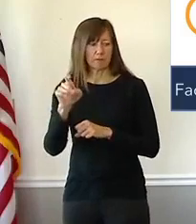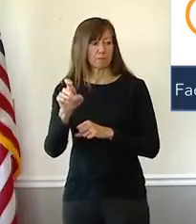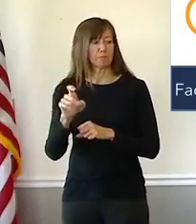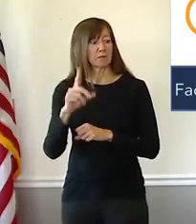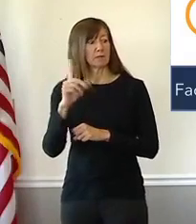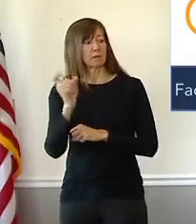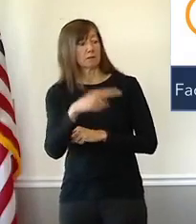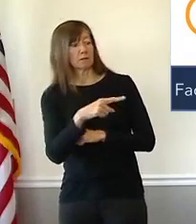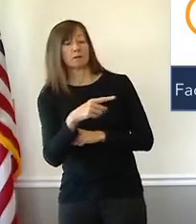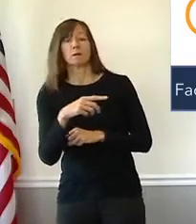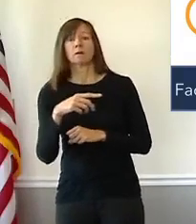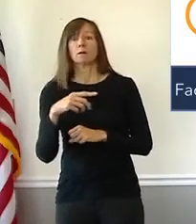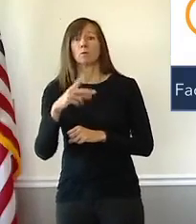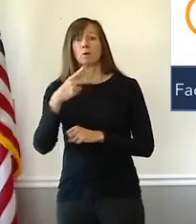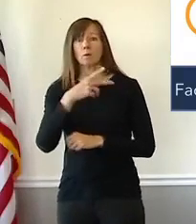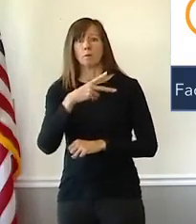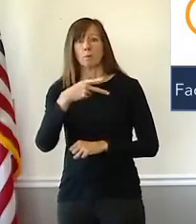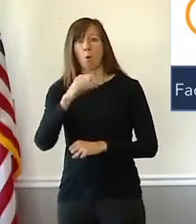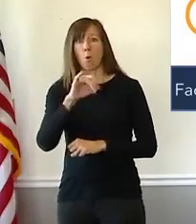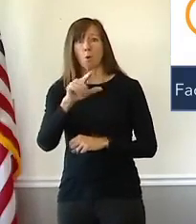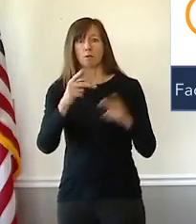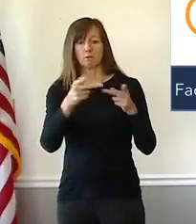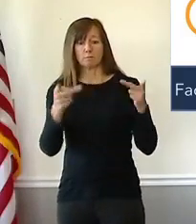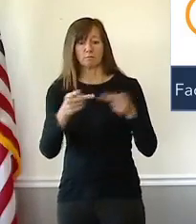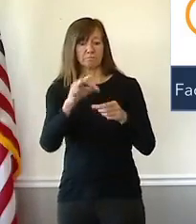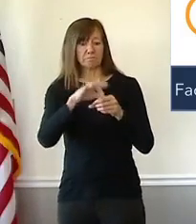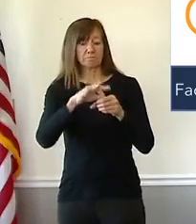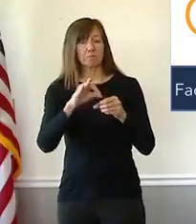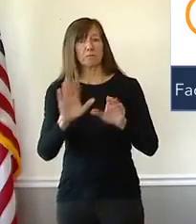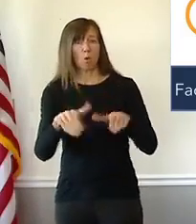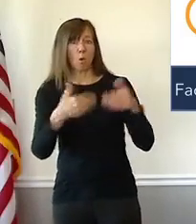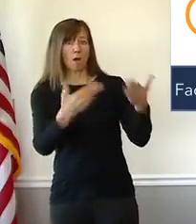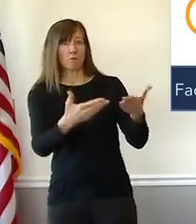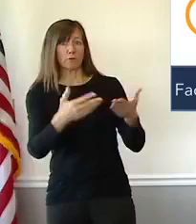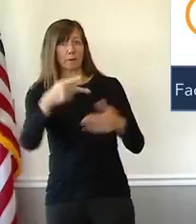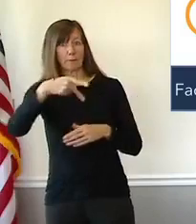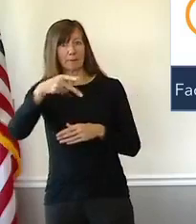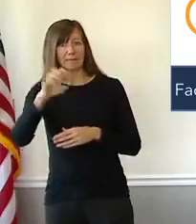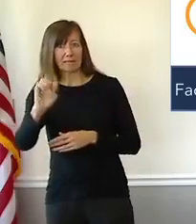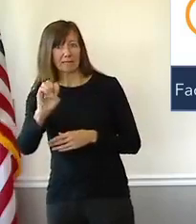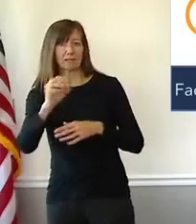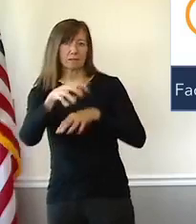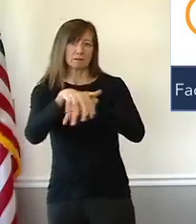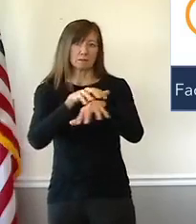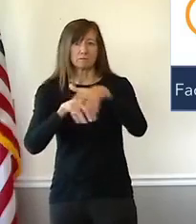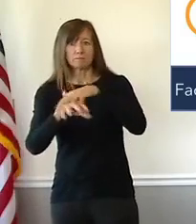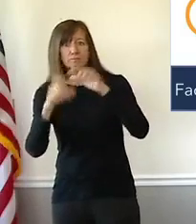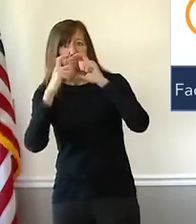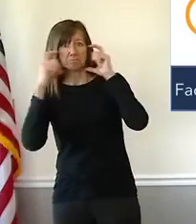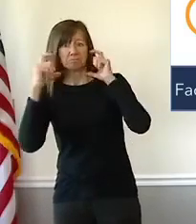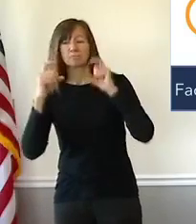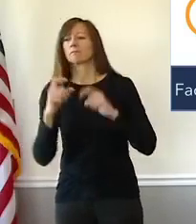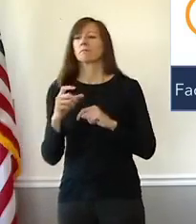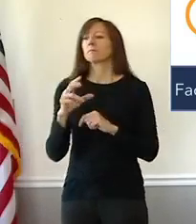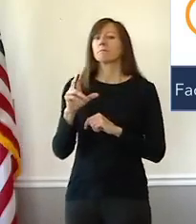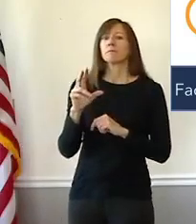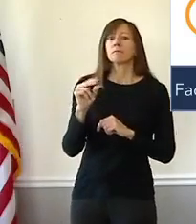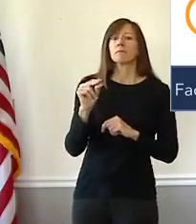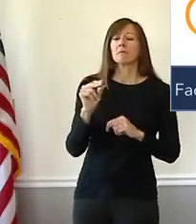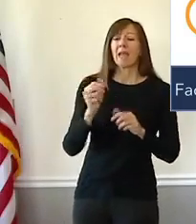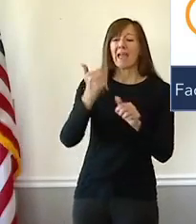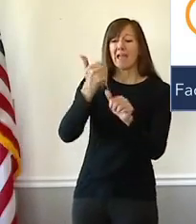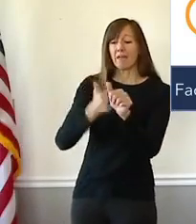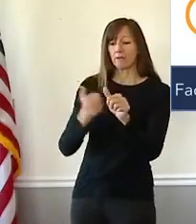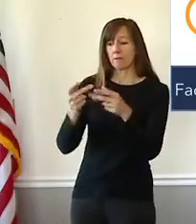PPE and gloves? No gloves, but there will be masks available, and every site